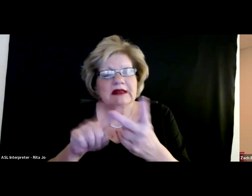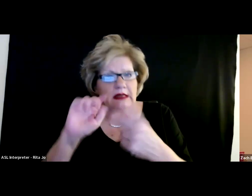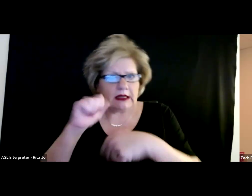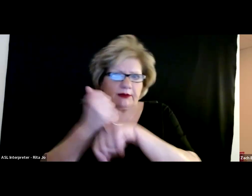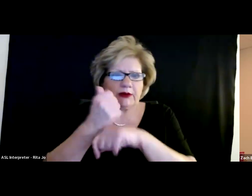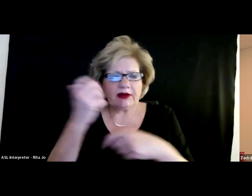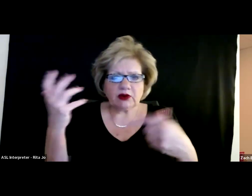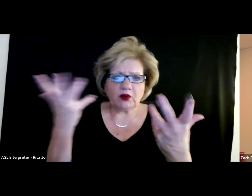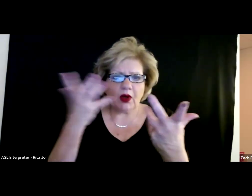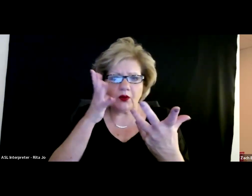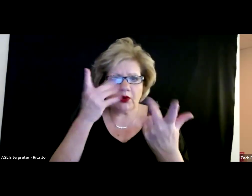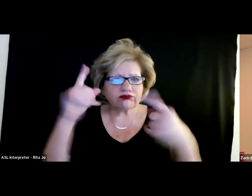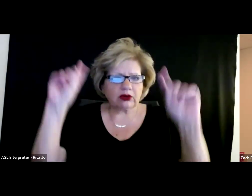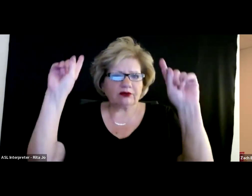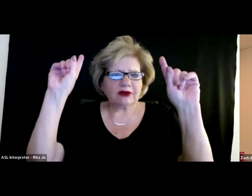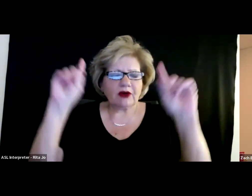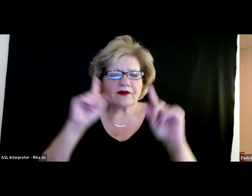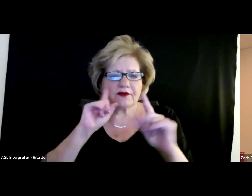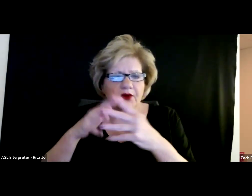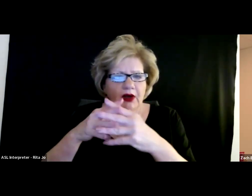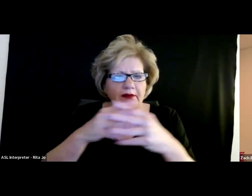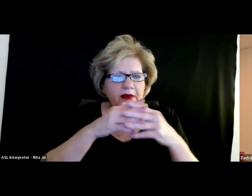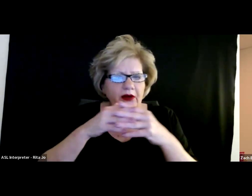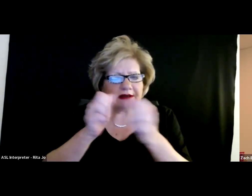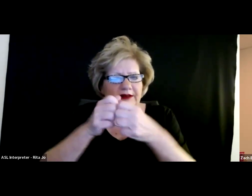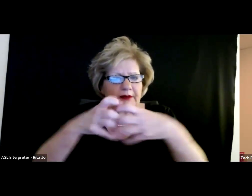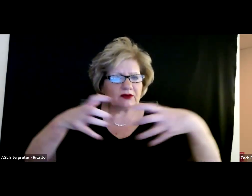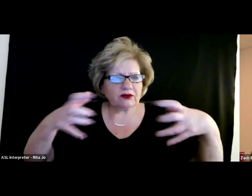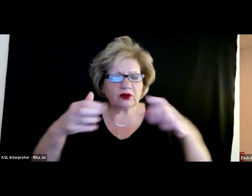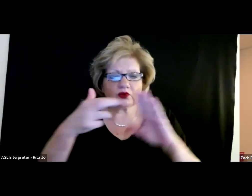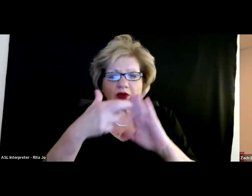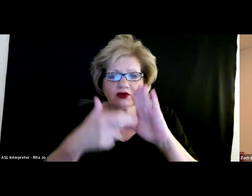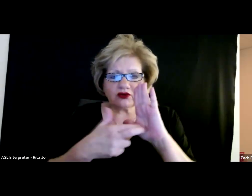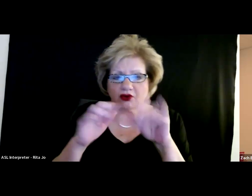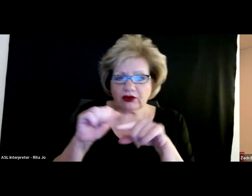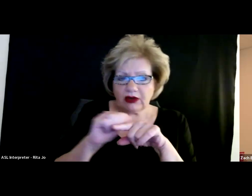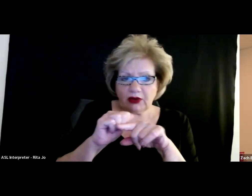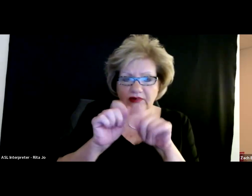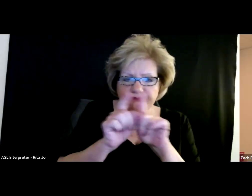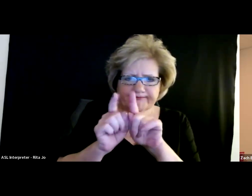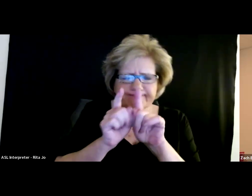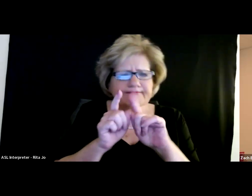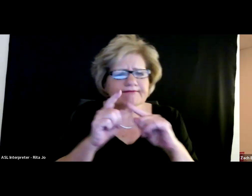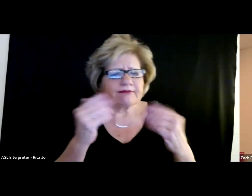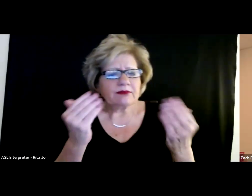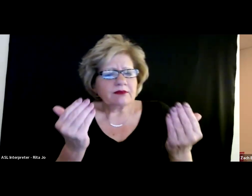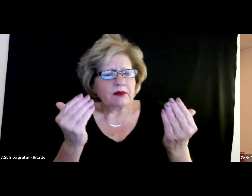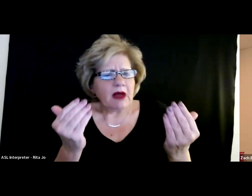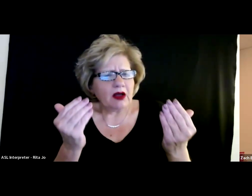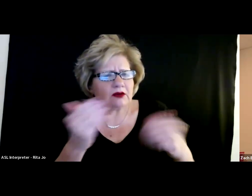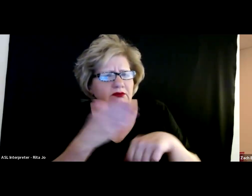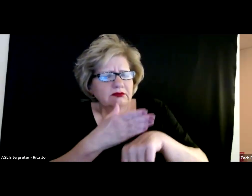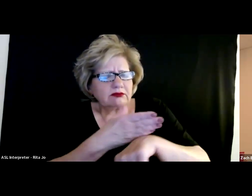contributed to America's expansion of registered apprenticeship, to modernize the system through groundbreaking